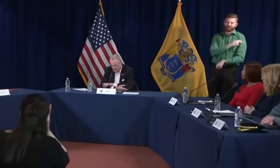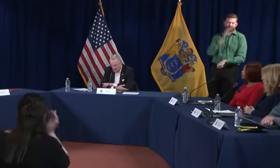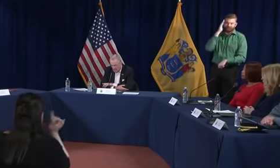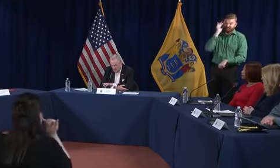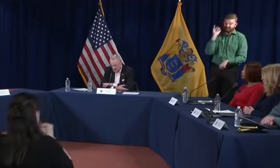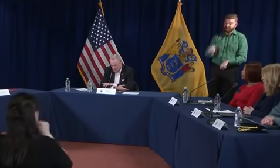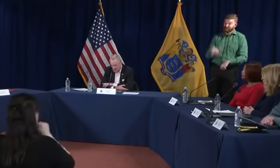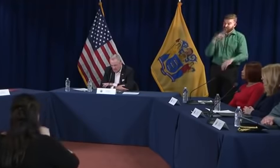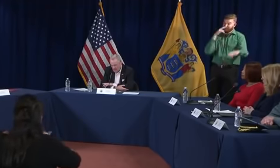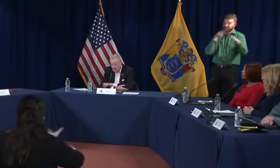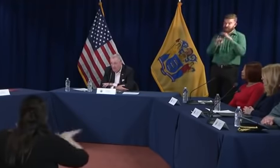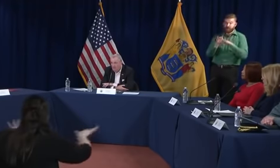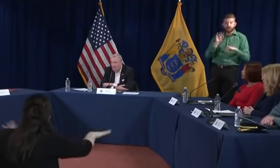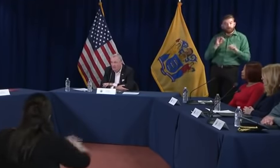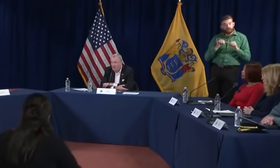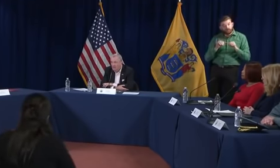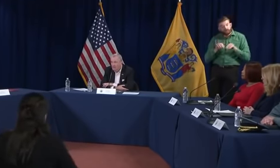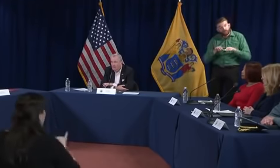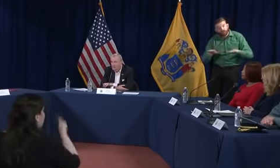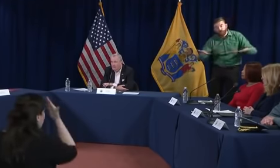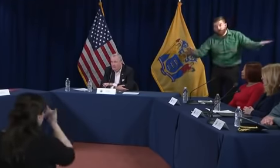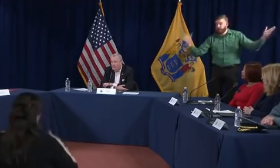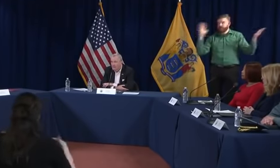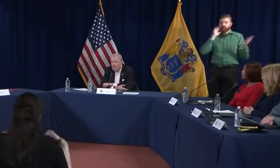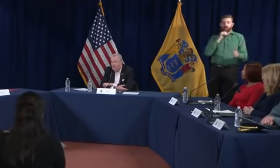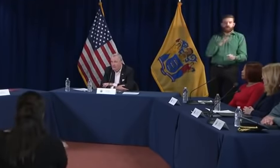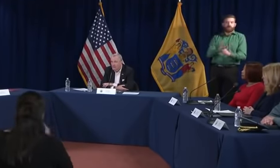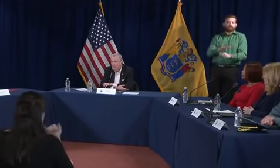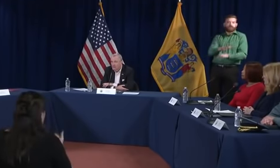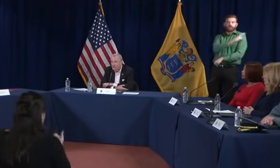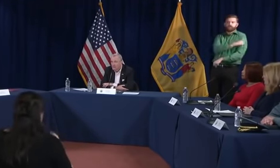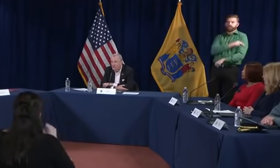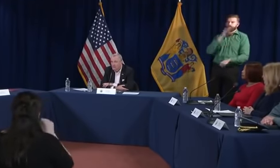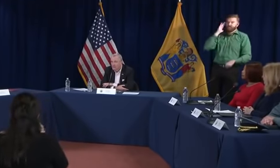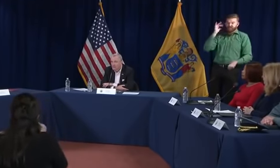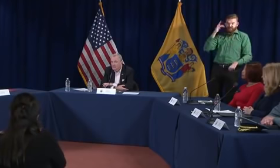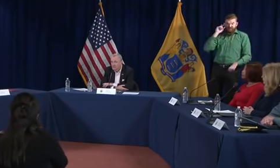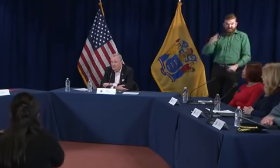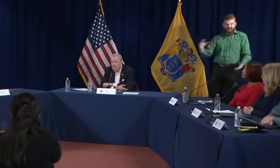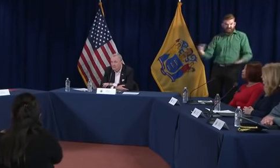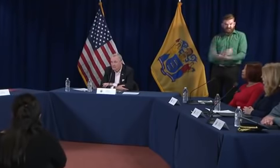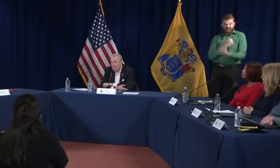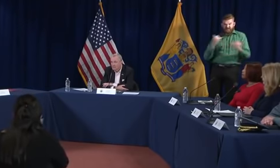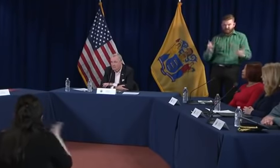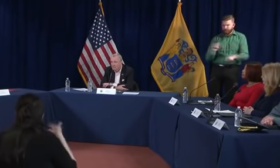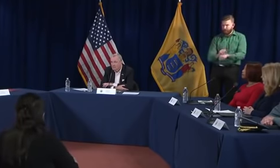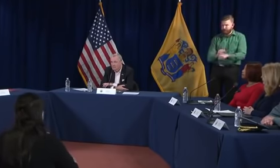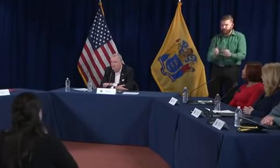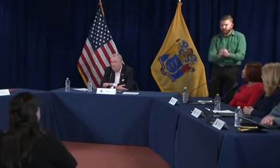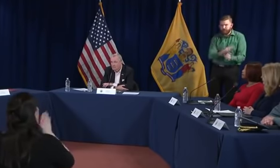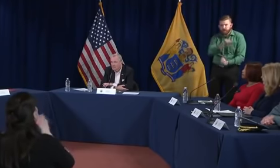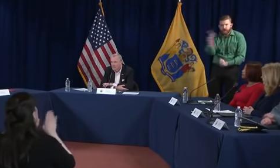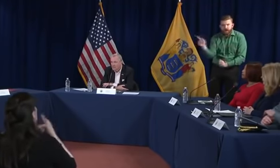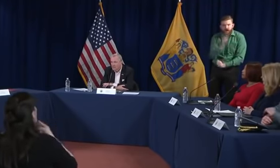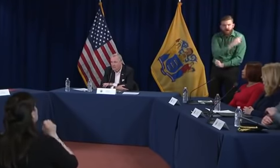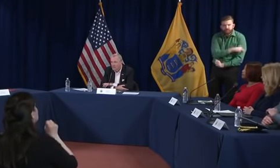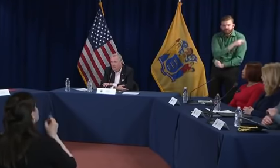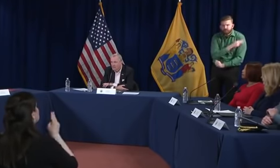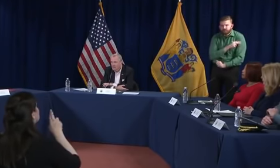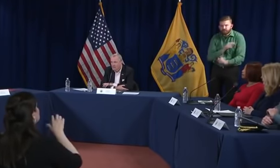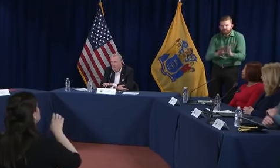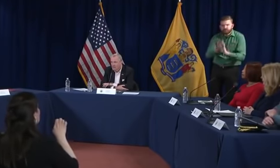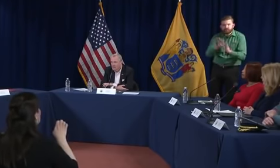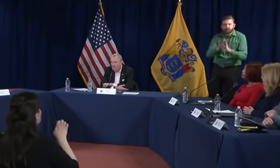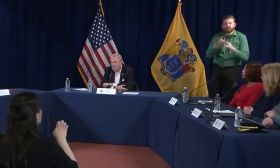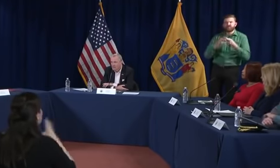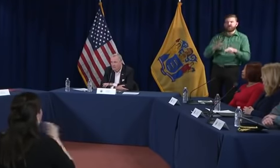to spread. That's why we're looking with our hospitals to develop surge and capacity planning. Right